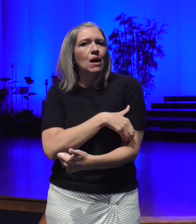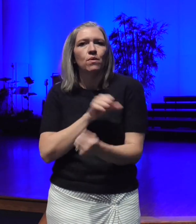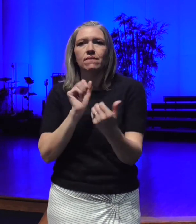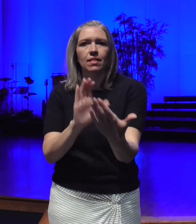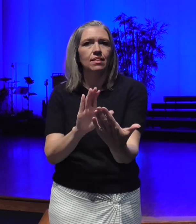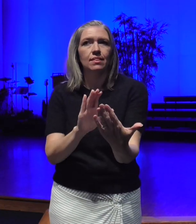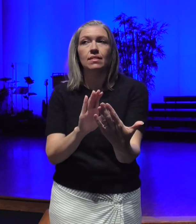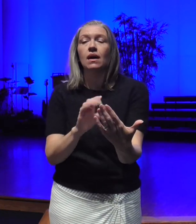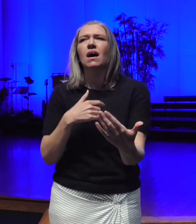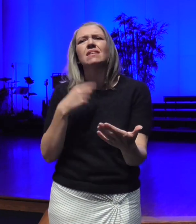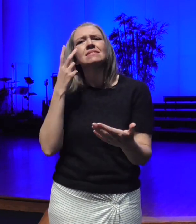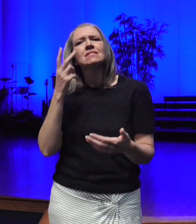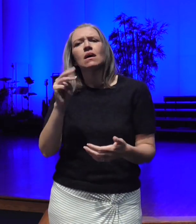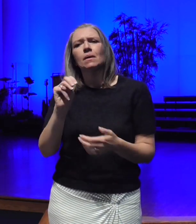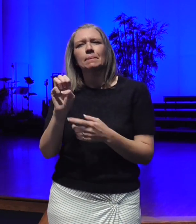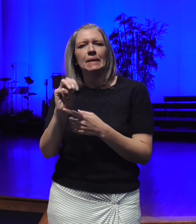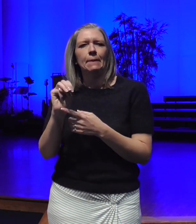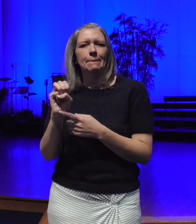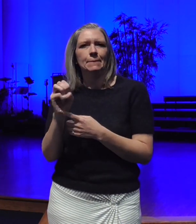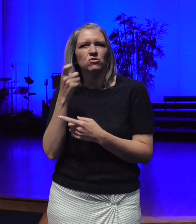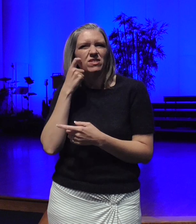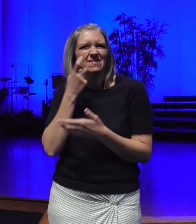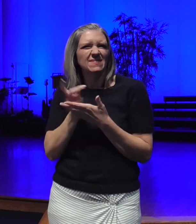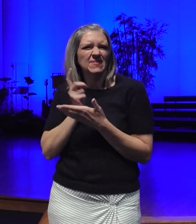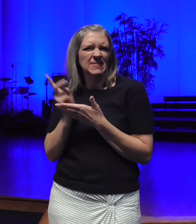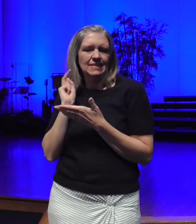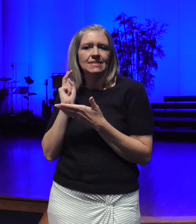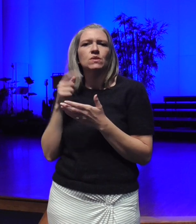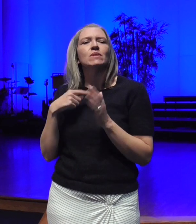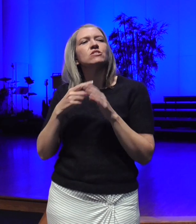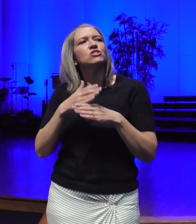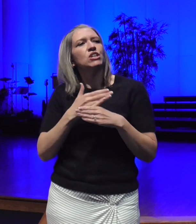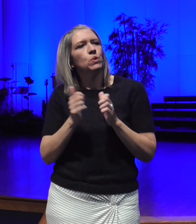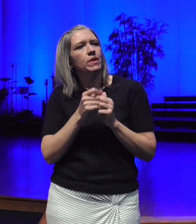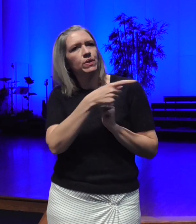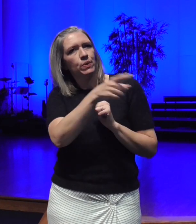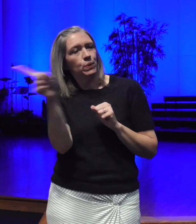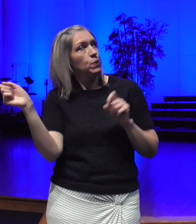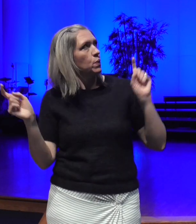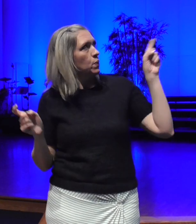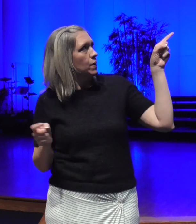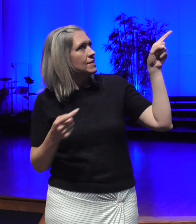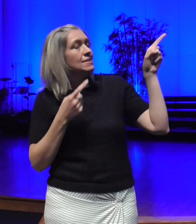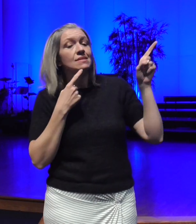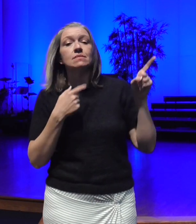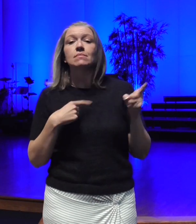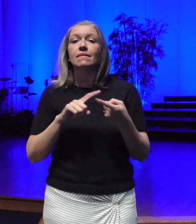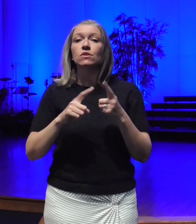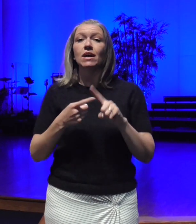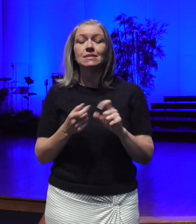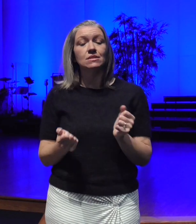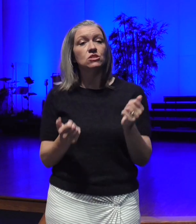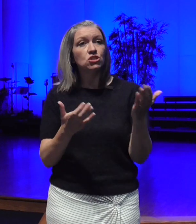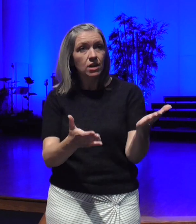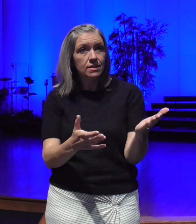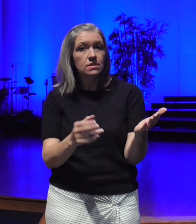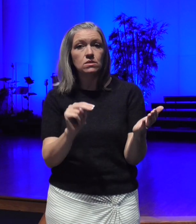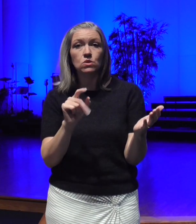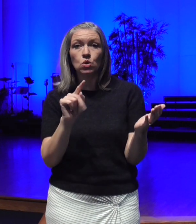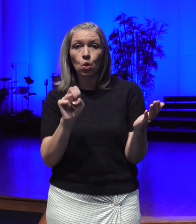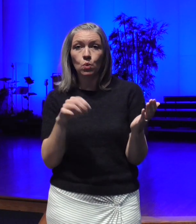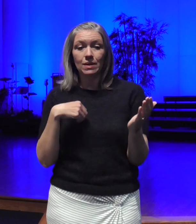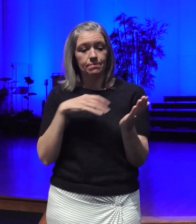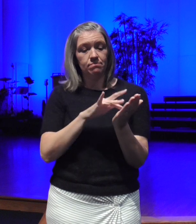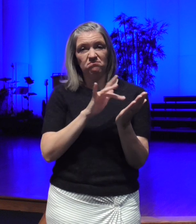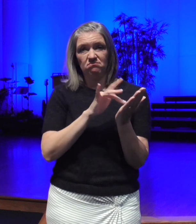came across a meme a couple weeks ago that I want to share with you from Dimples, who says, "A friend made the suggestion to start a note in my phone